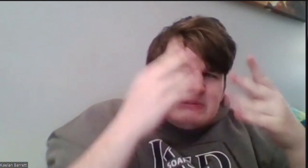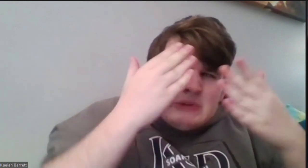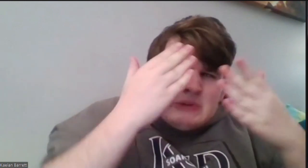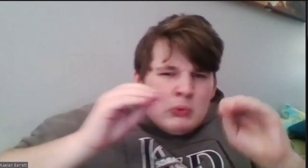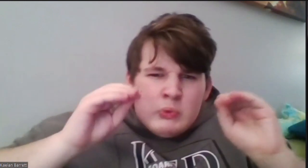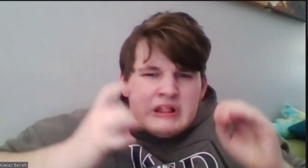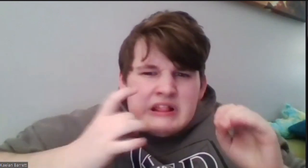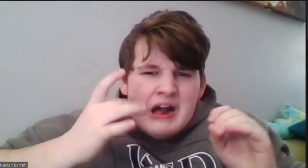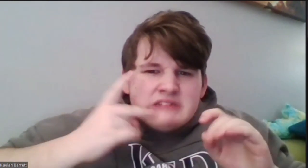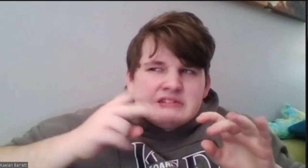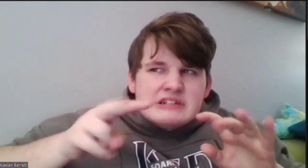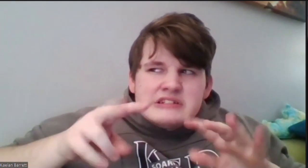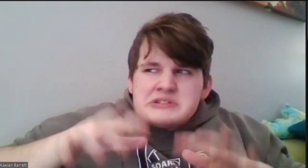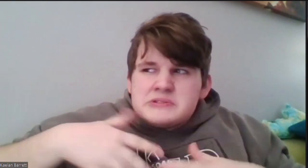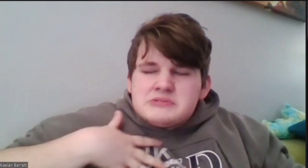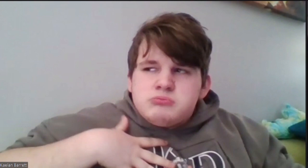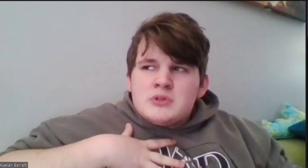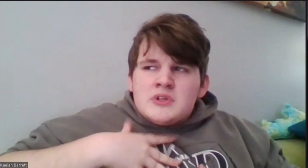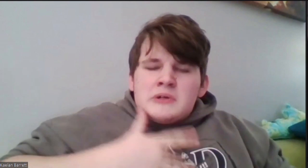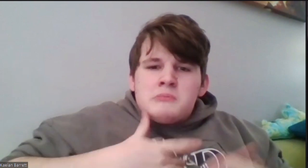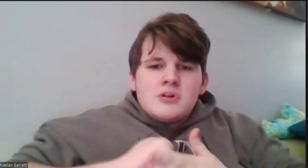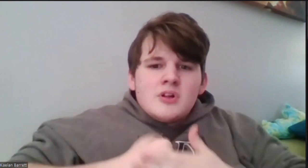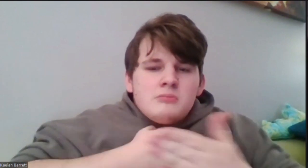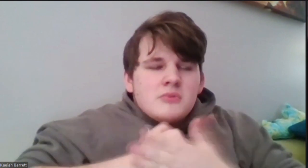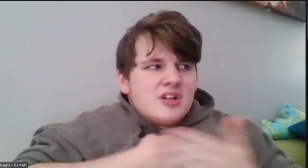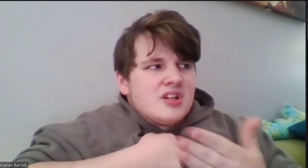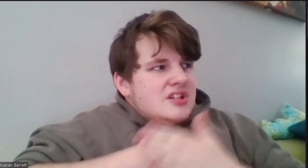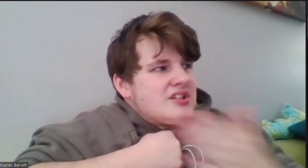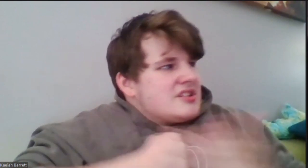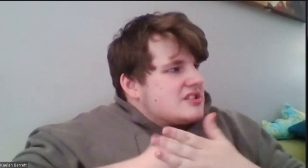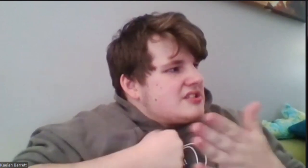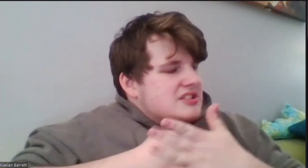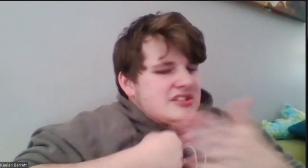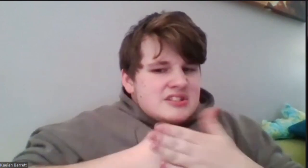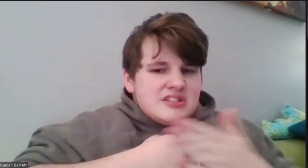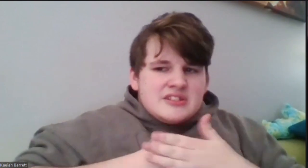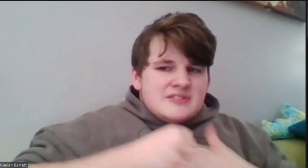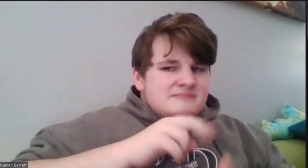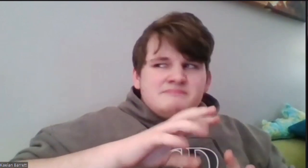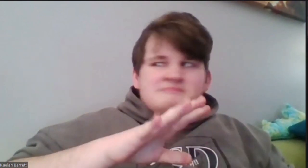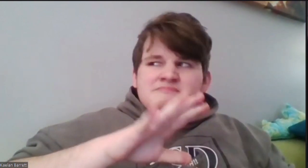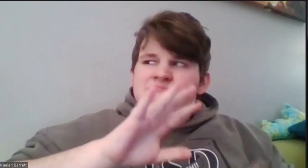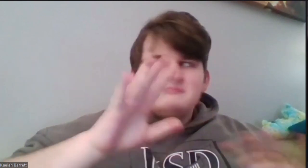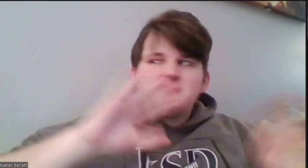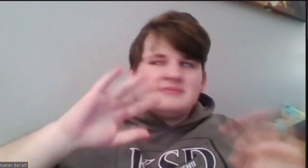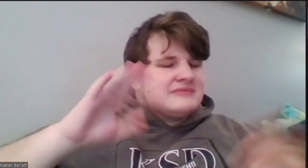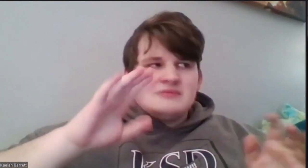It's dark, really dark. No lights on. He's like, whew. His heart's pounding out of his chest. He